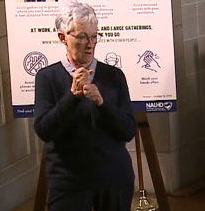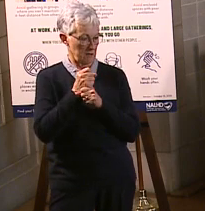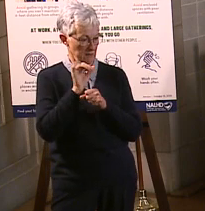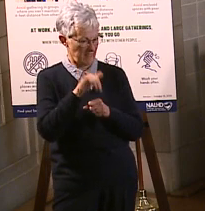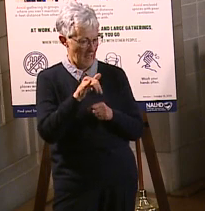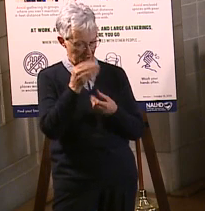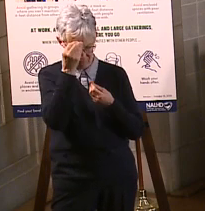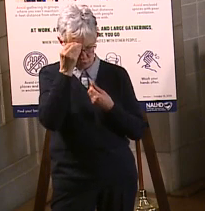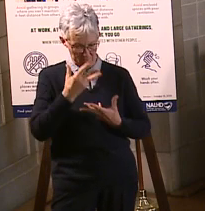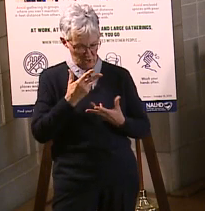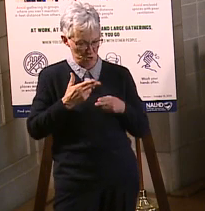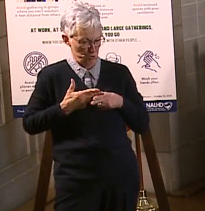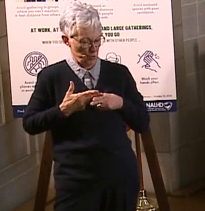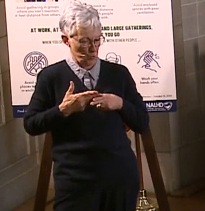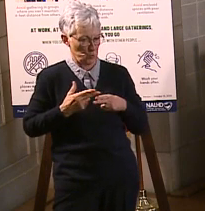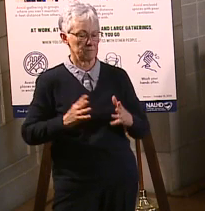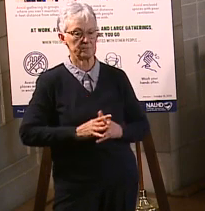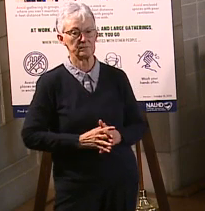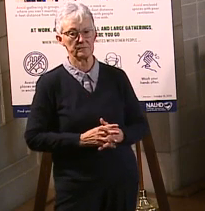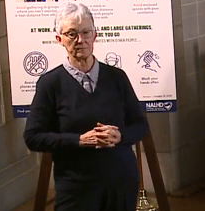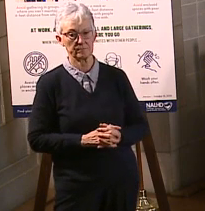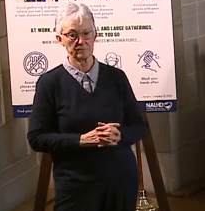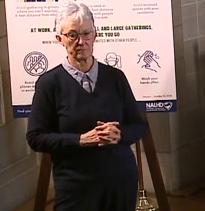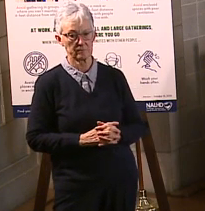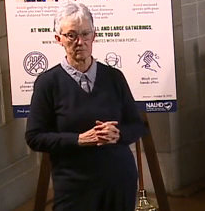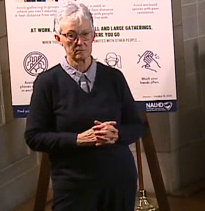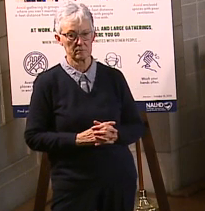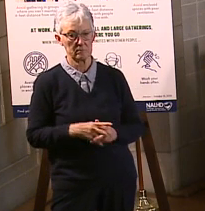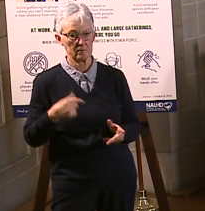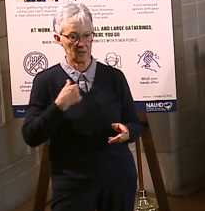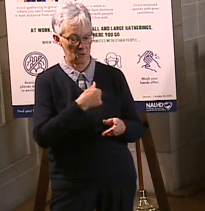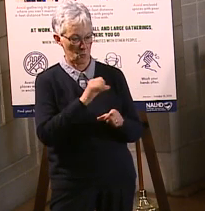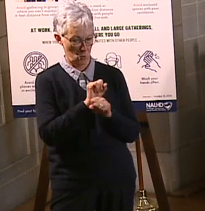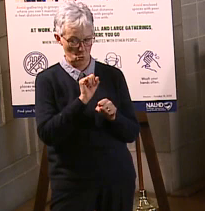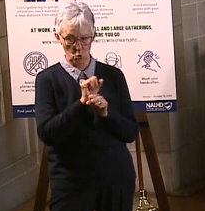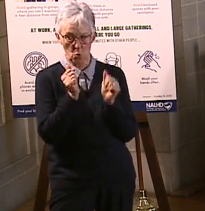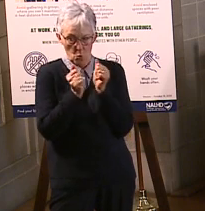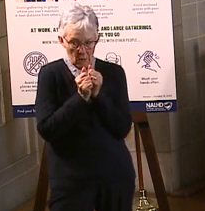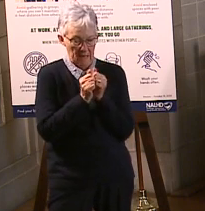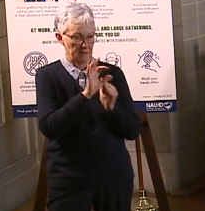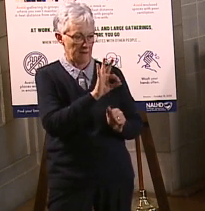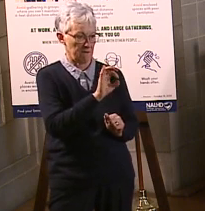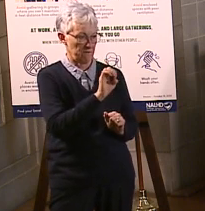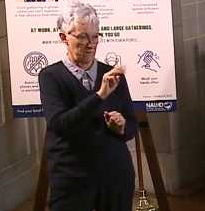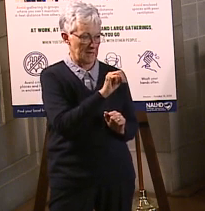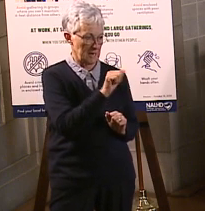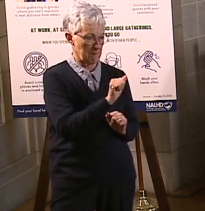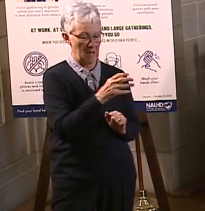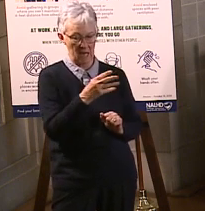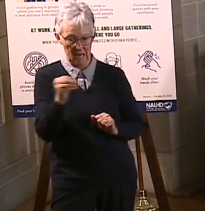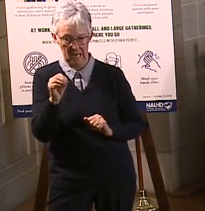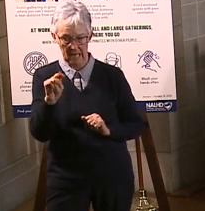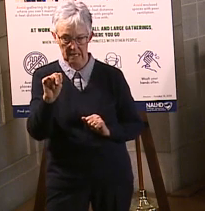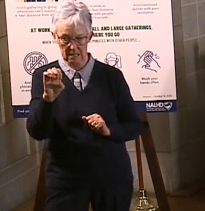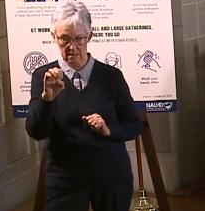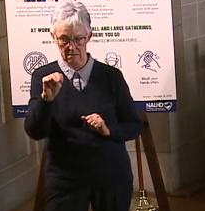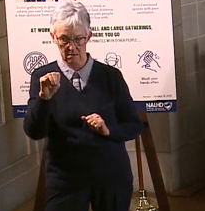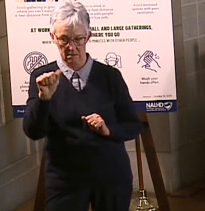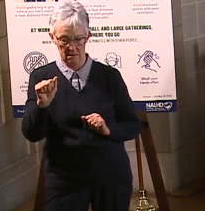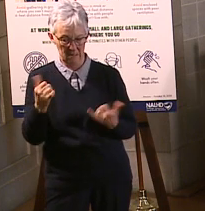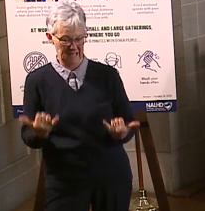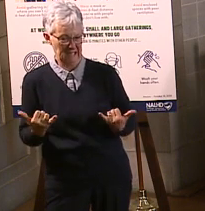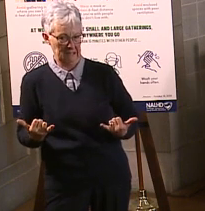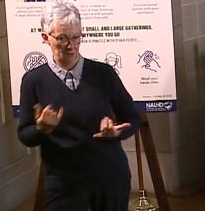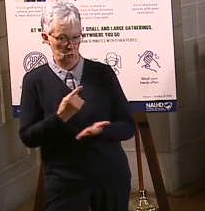data soon as well. Also, we're working closely with FEMA and NEMA this week, and we will be submitting a plan in the